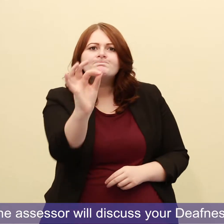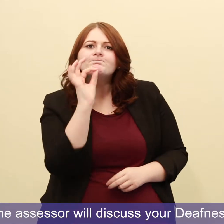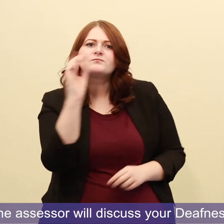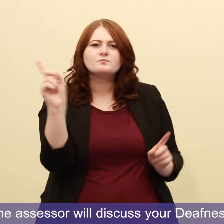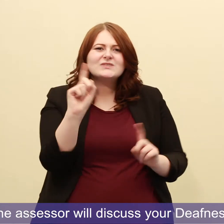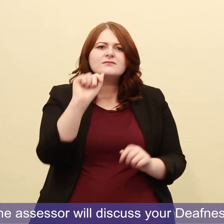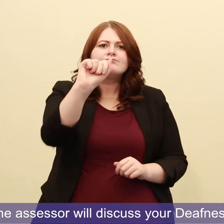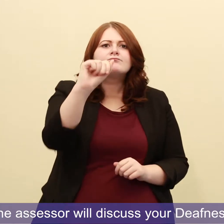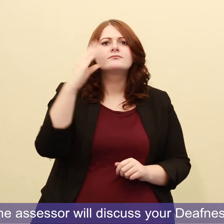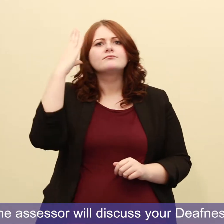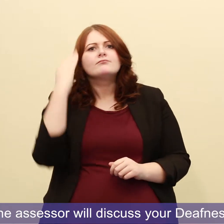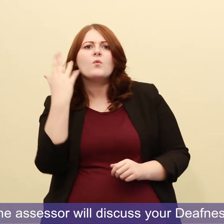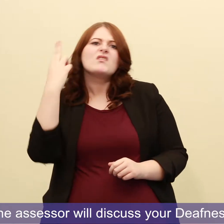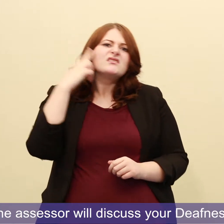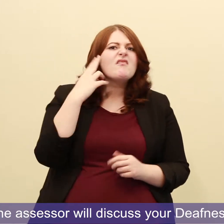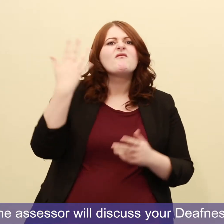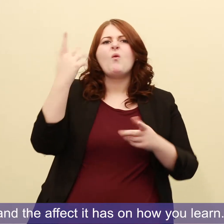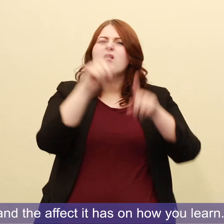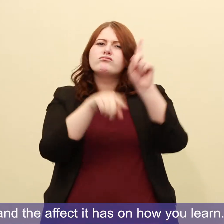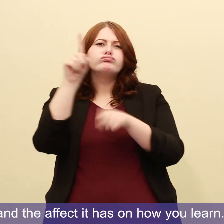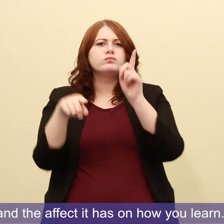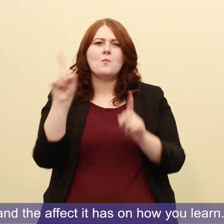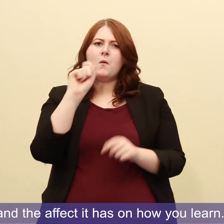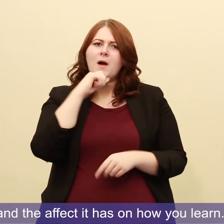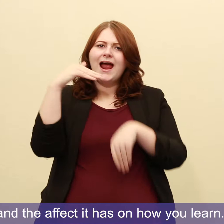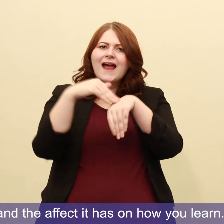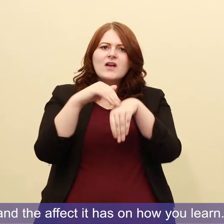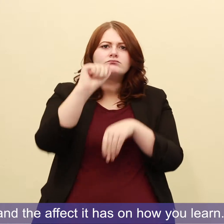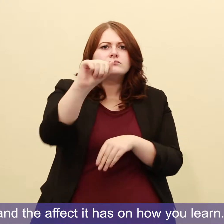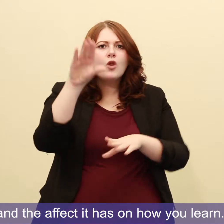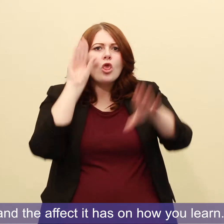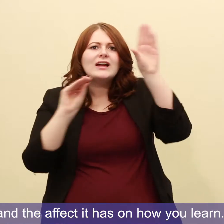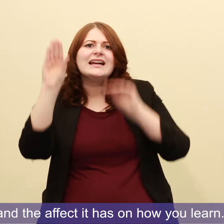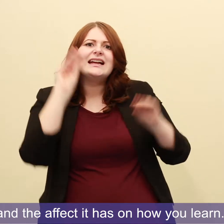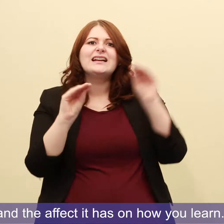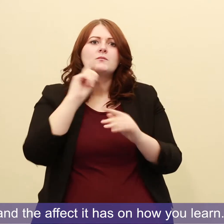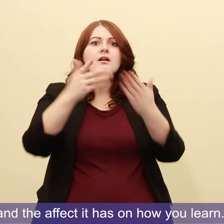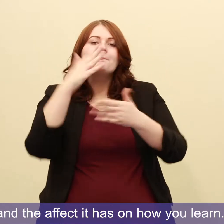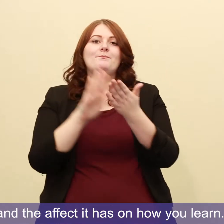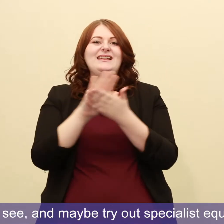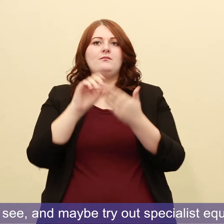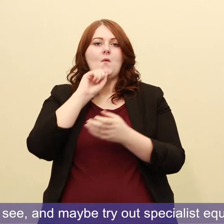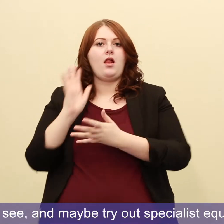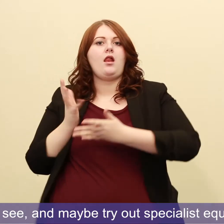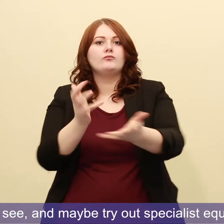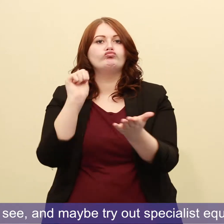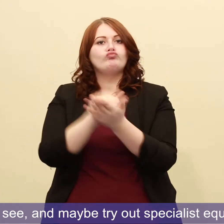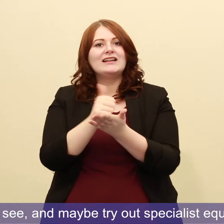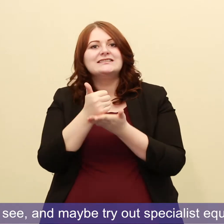The assessor will discuss your deafness and the effect it has on how you learn. You can see and maybe try